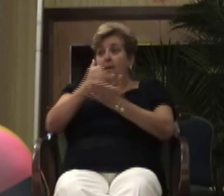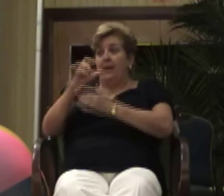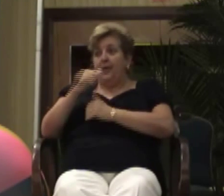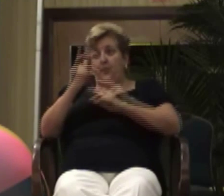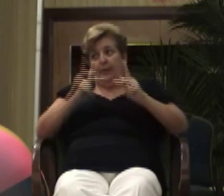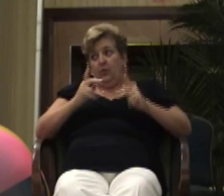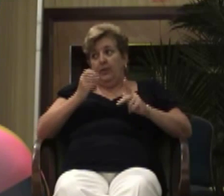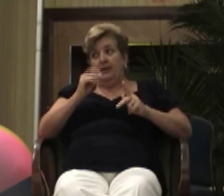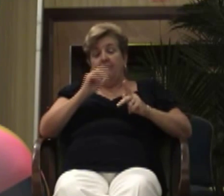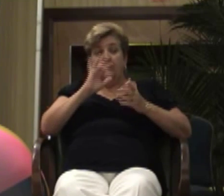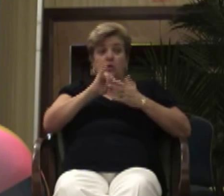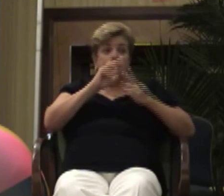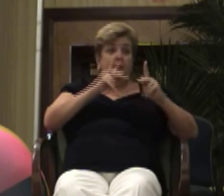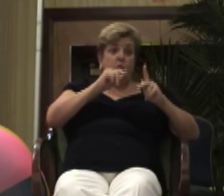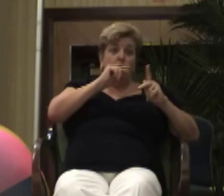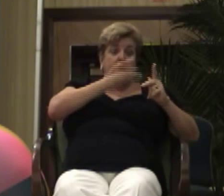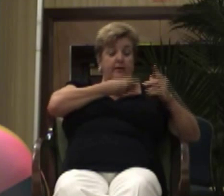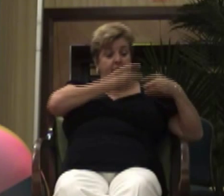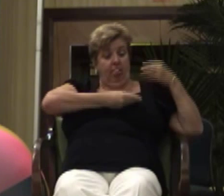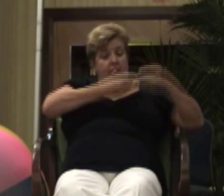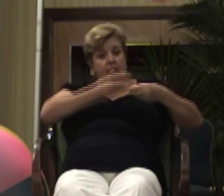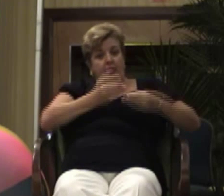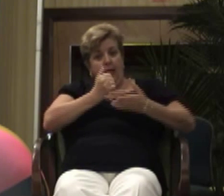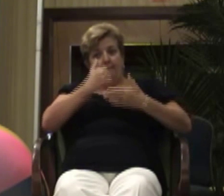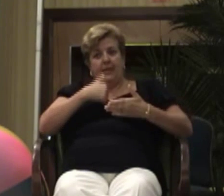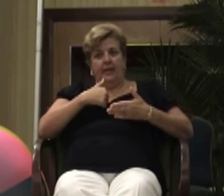you. I would have left a lot of times.